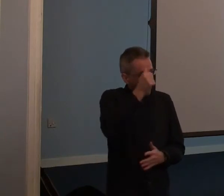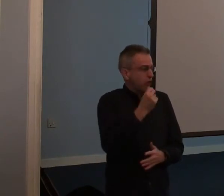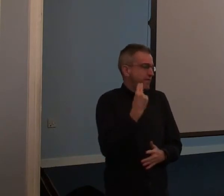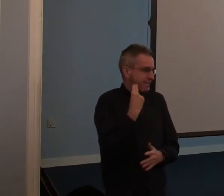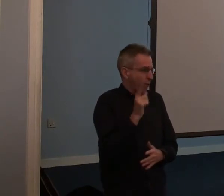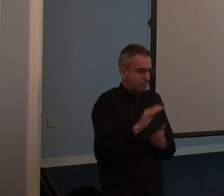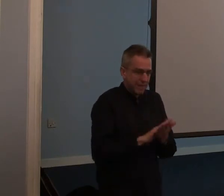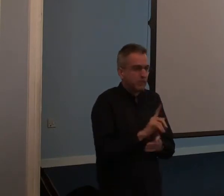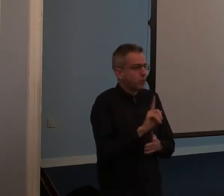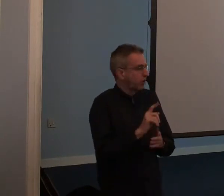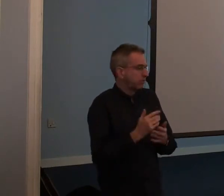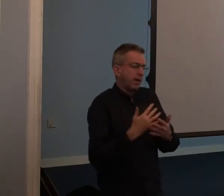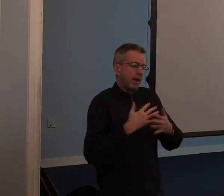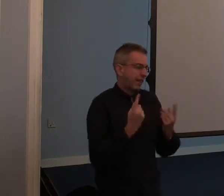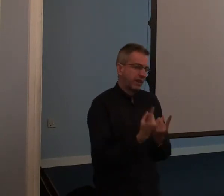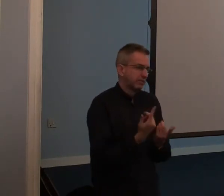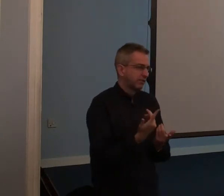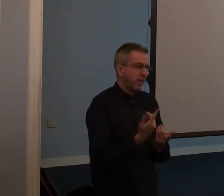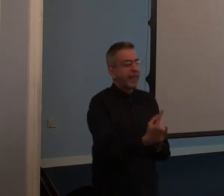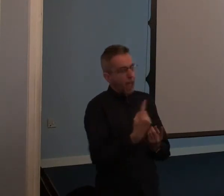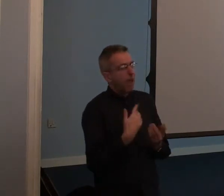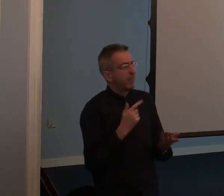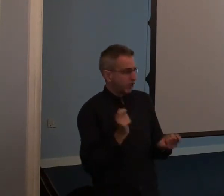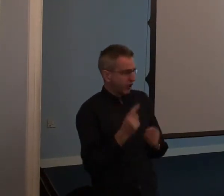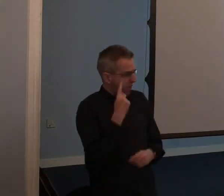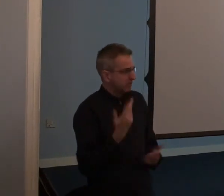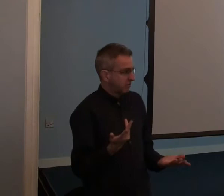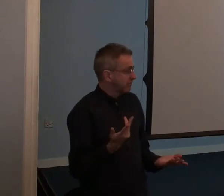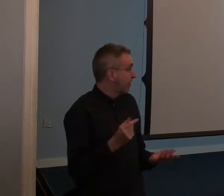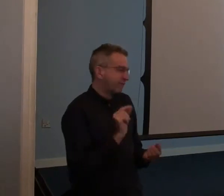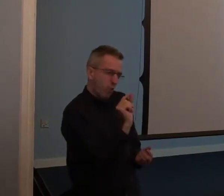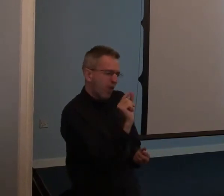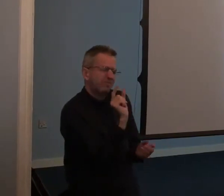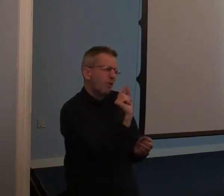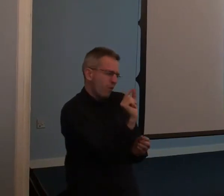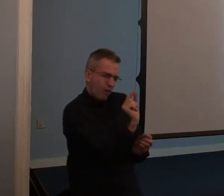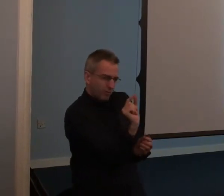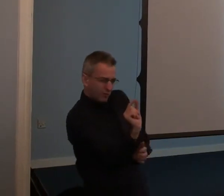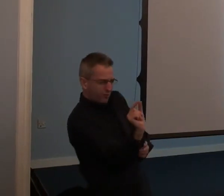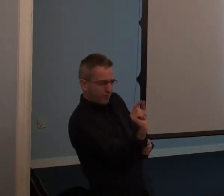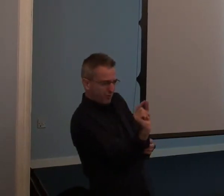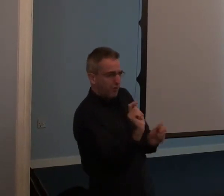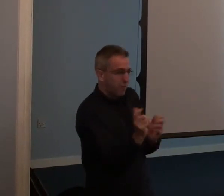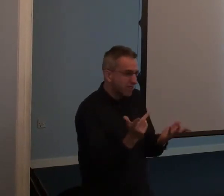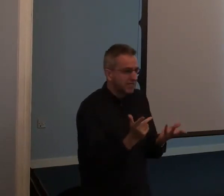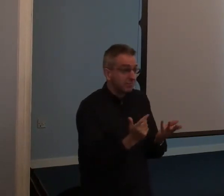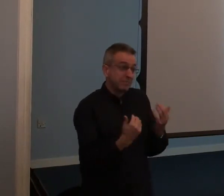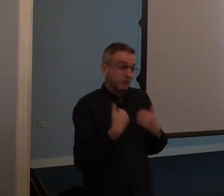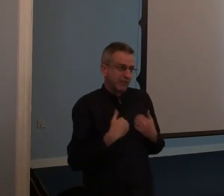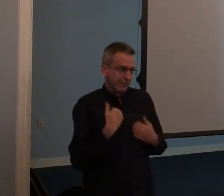had one group discussion, having had exposure to these positive attitudes and positive role models, we were able to, you